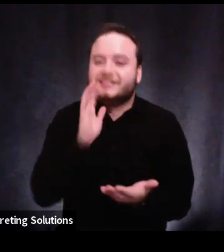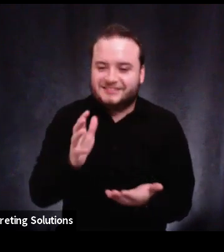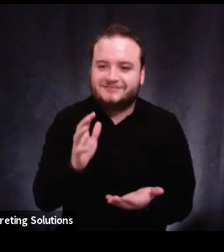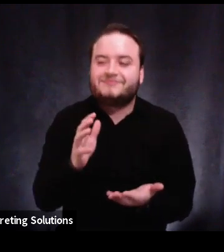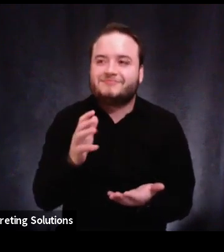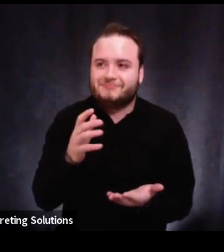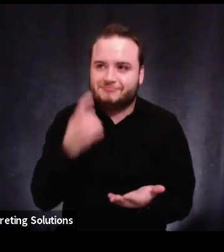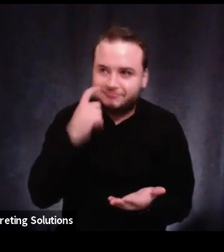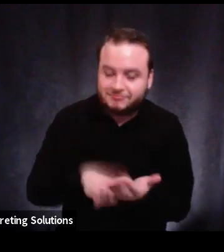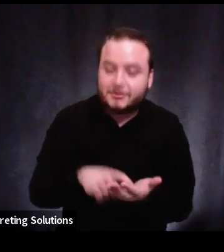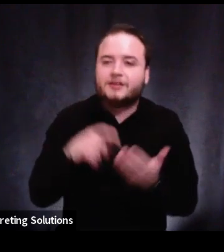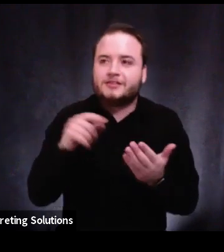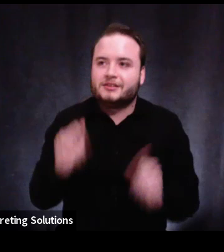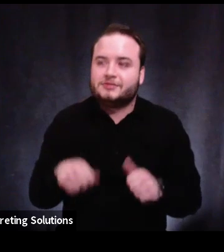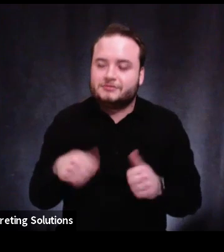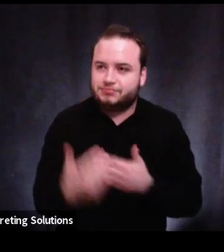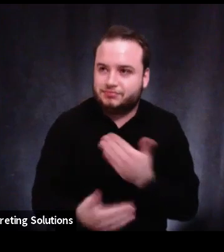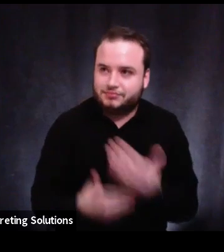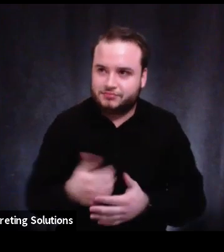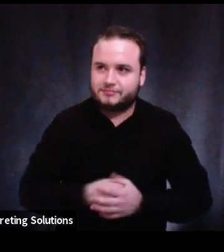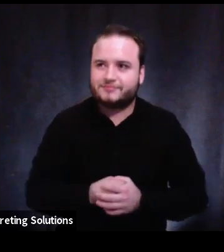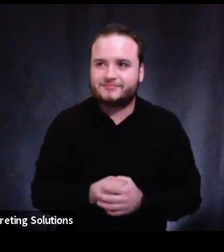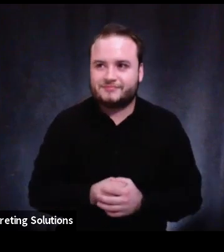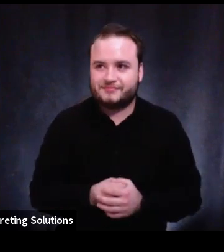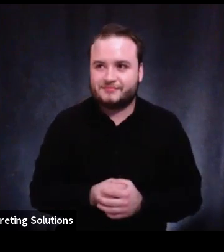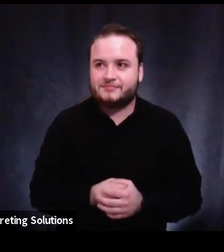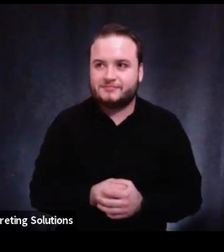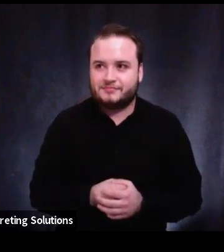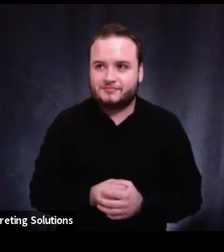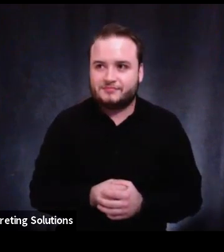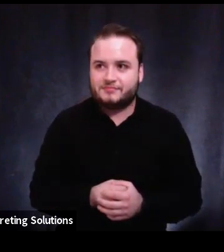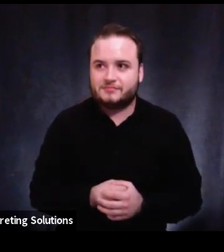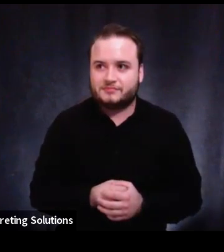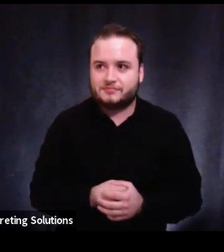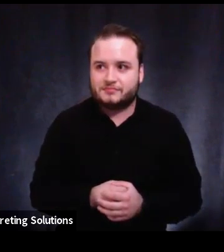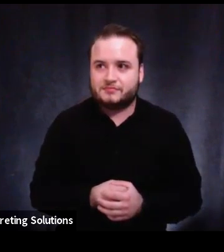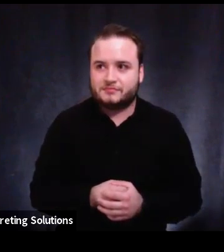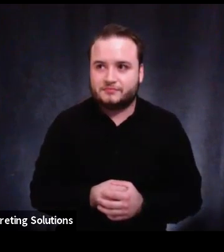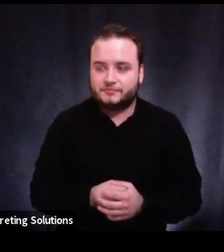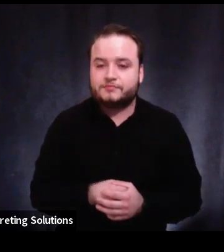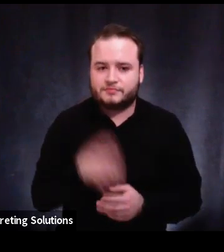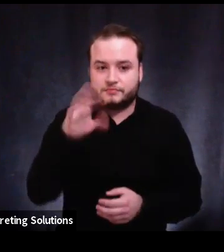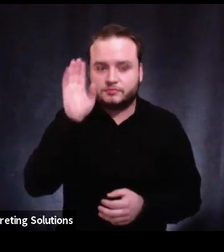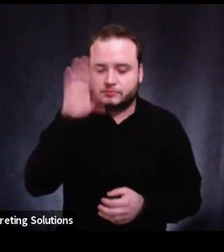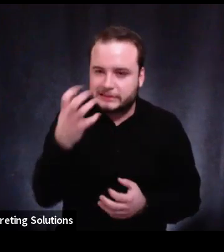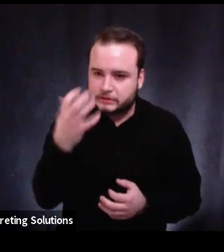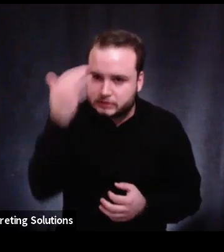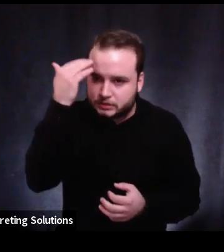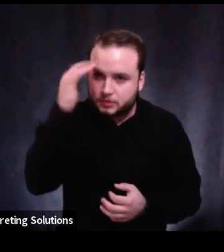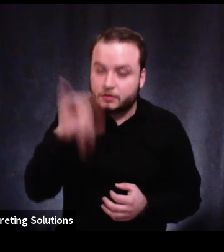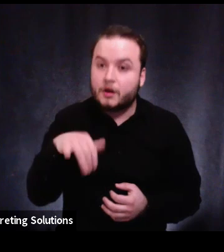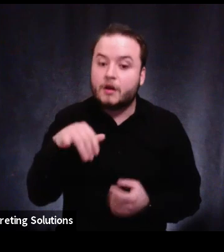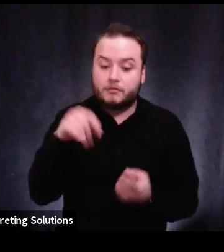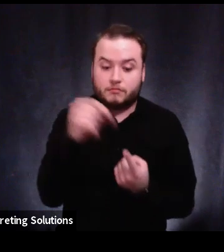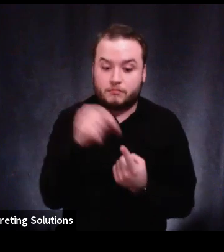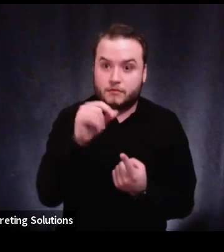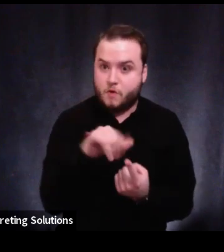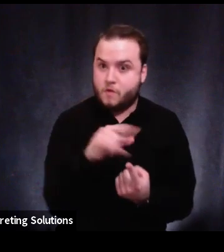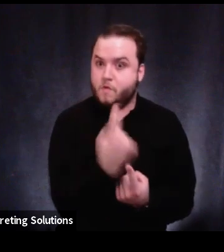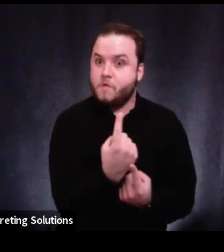different types of serology tests, and they will not be at the same level in terms of our